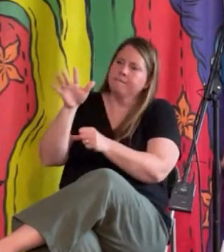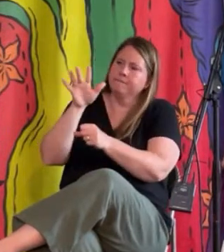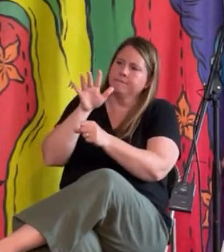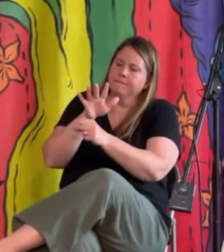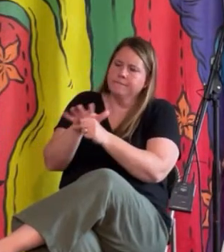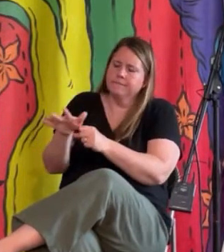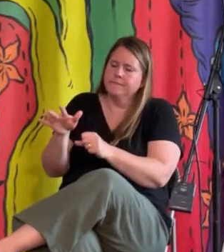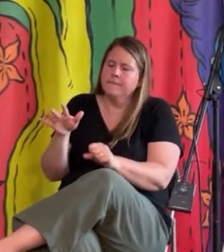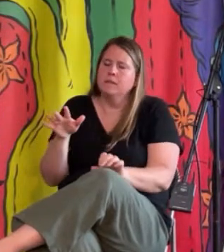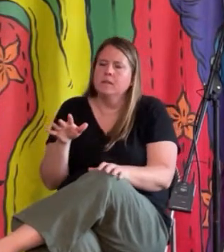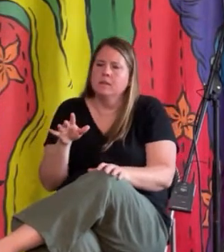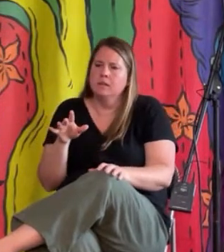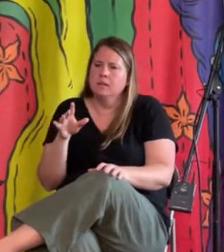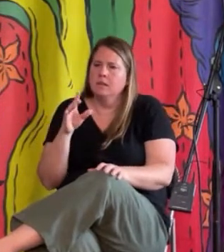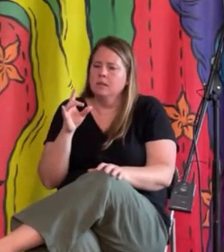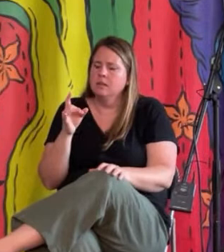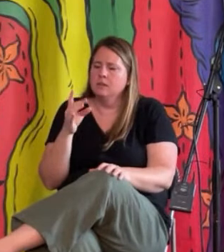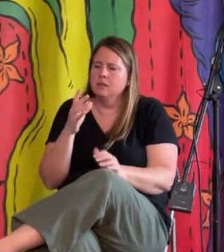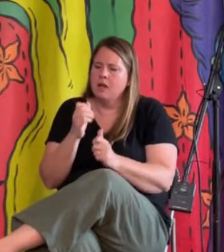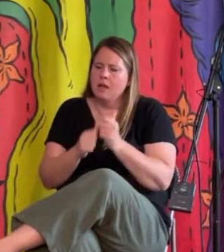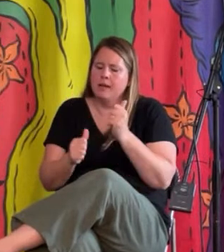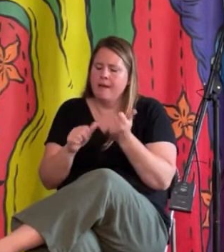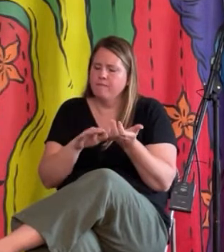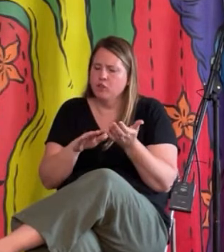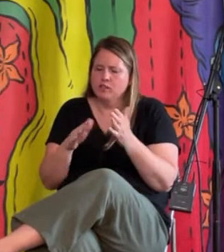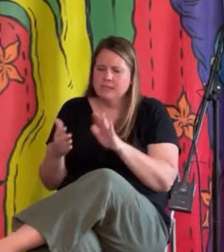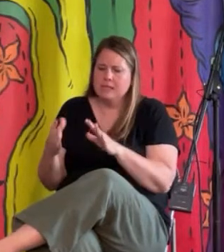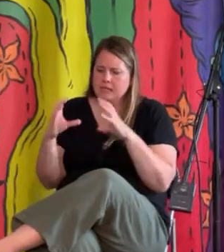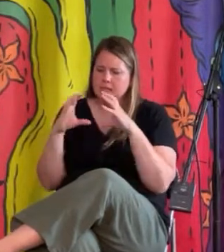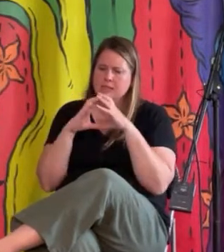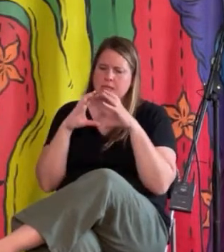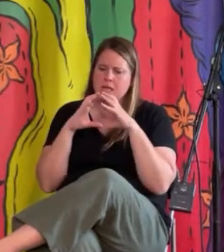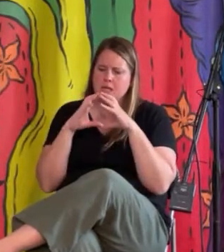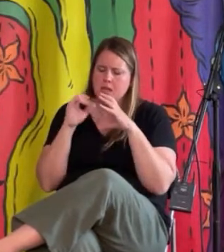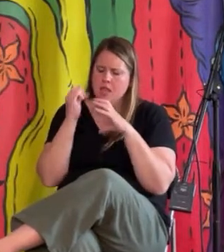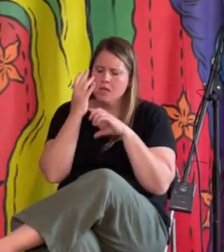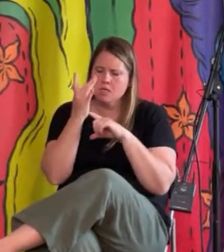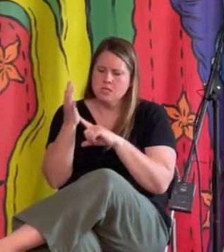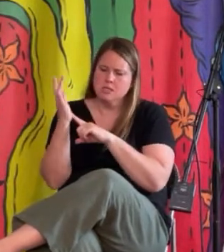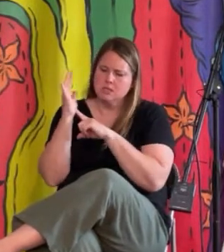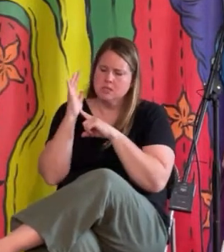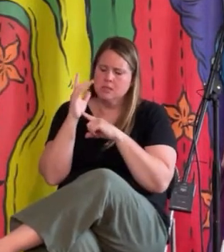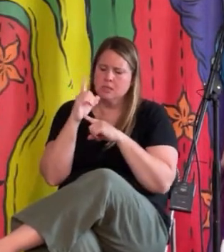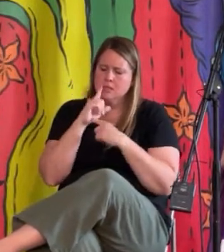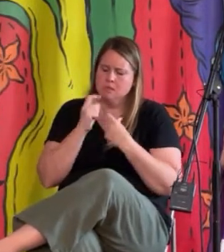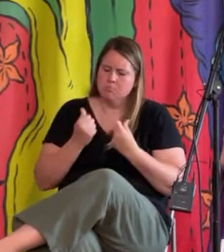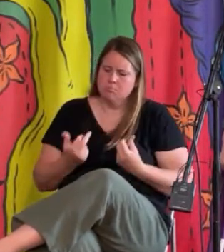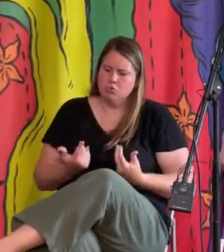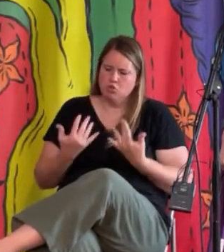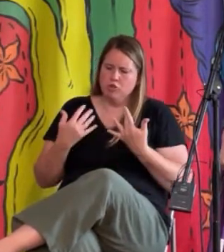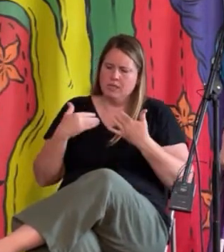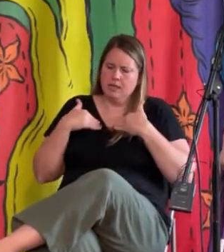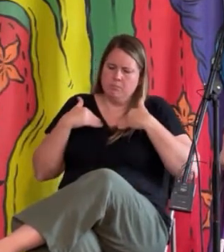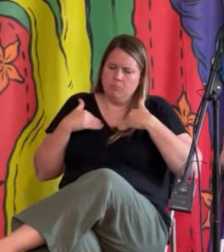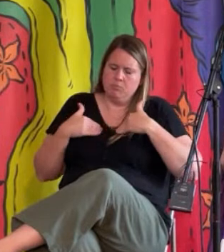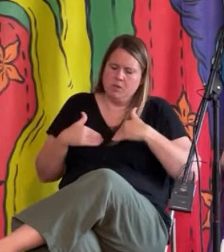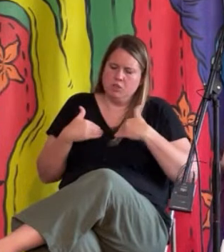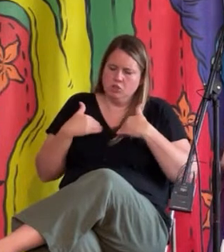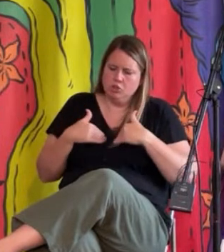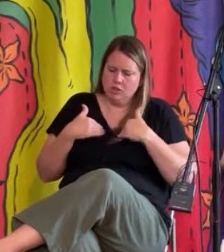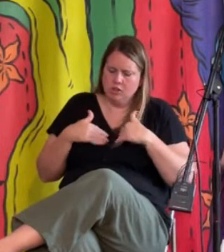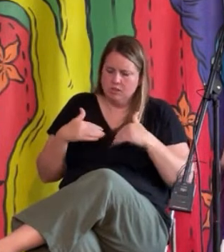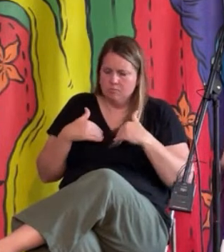Light every deadly cell like a wick burning in the paper lantern of my chest. My chest, a